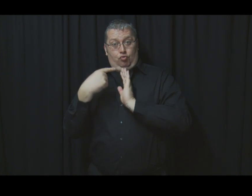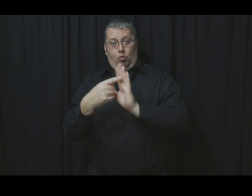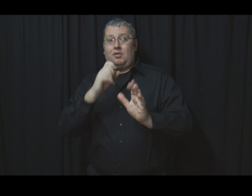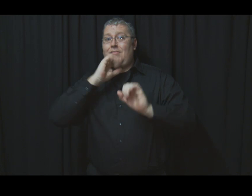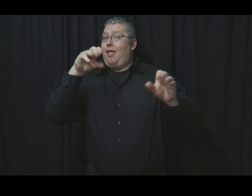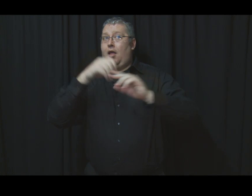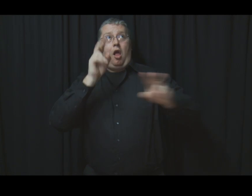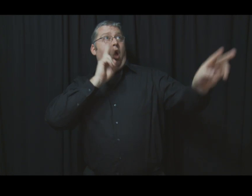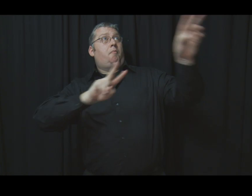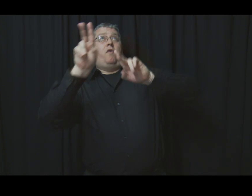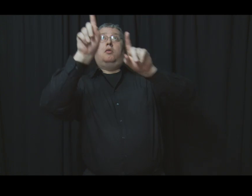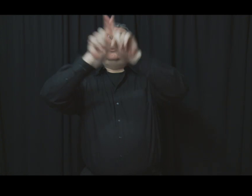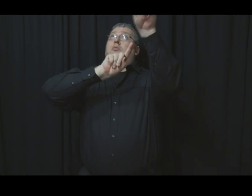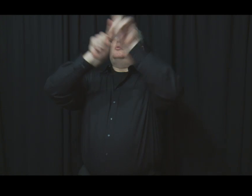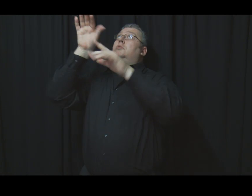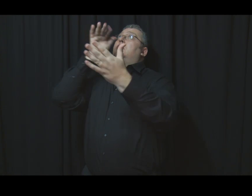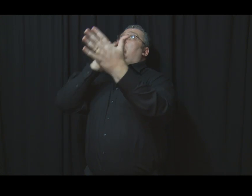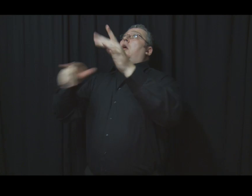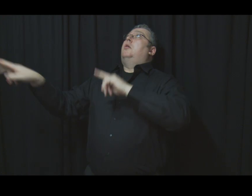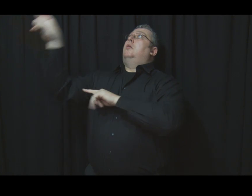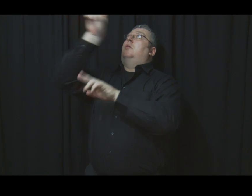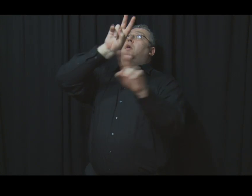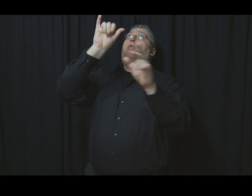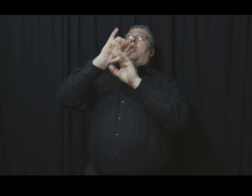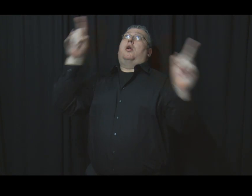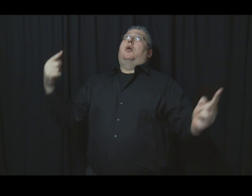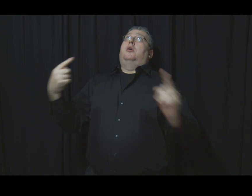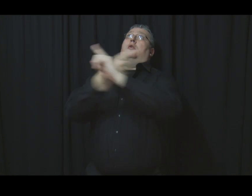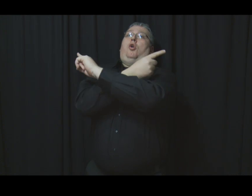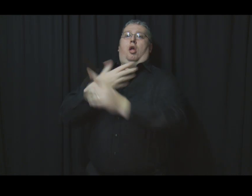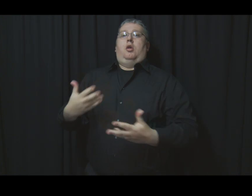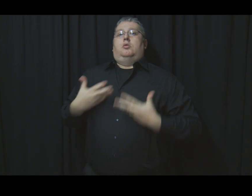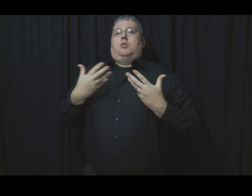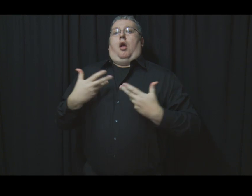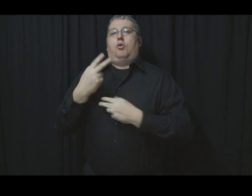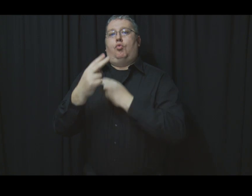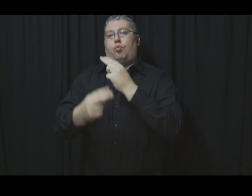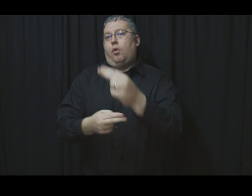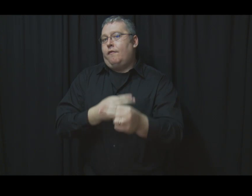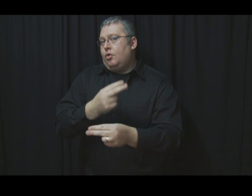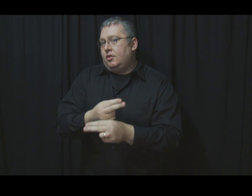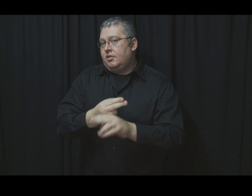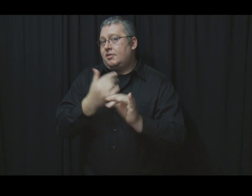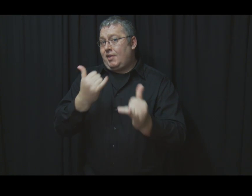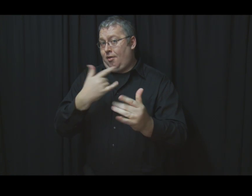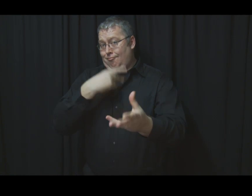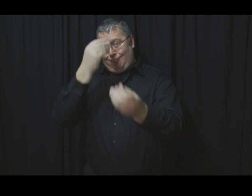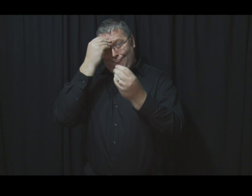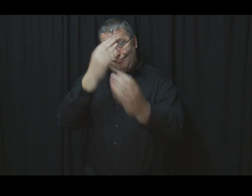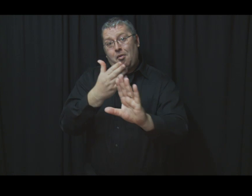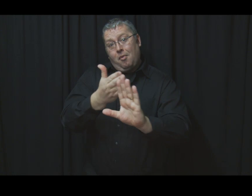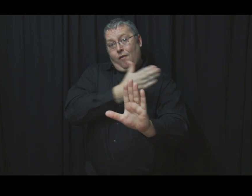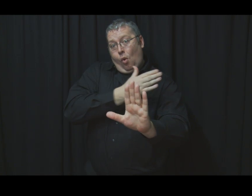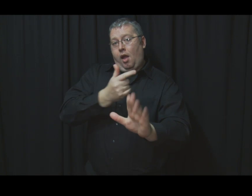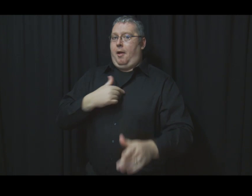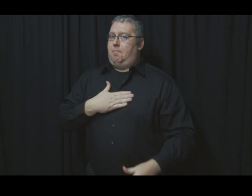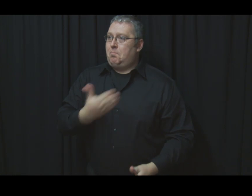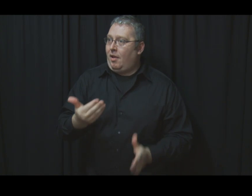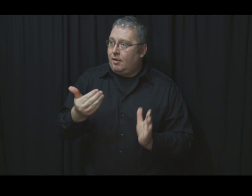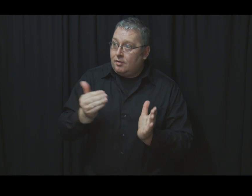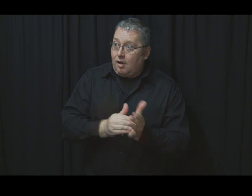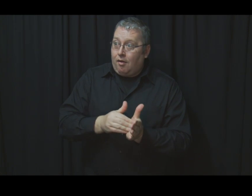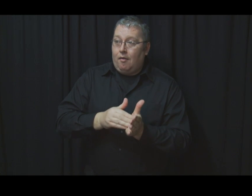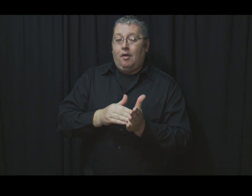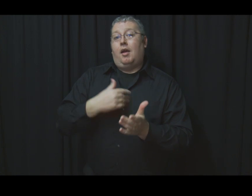observational astronomy that contradicts a young universe. Now, I've said to you before, and I admit again, that the